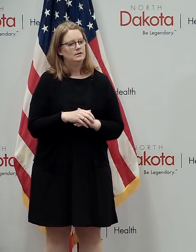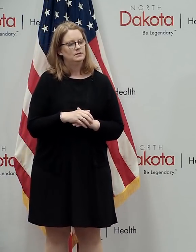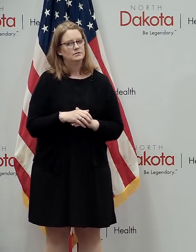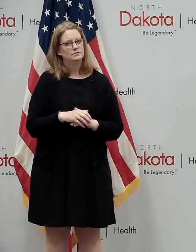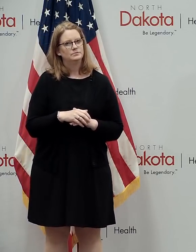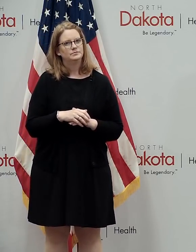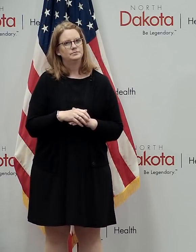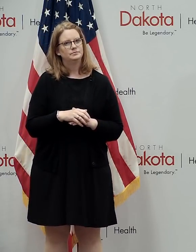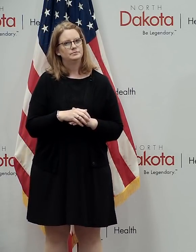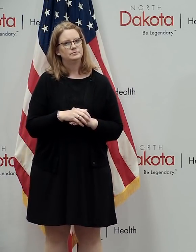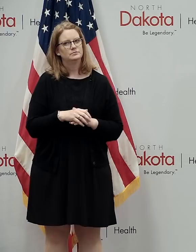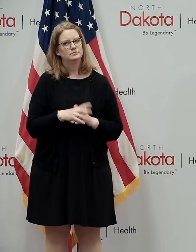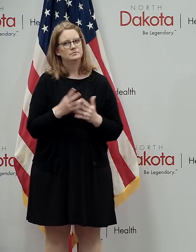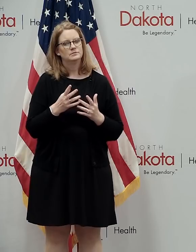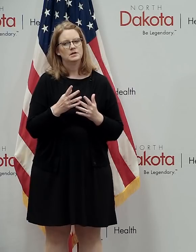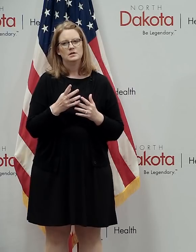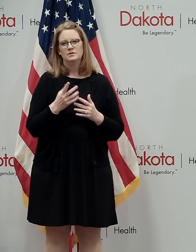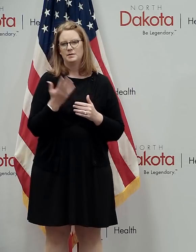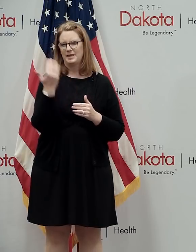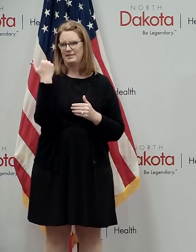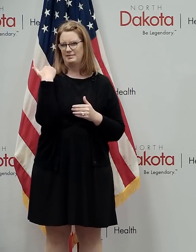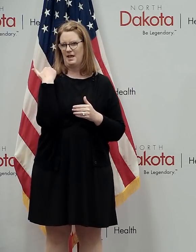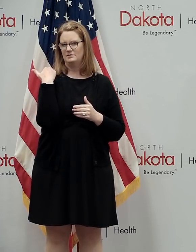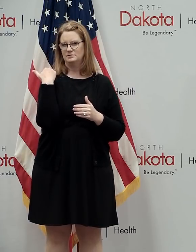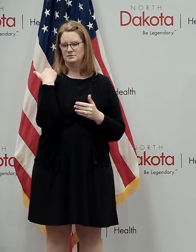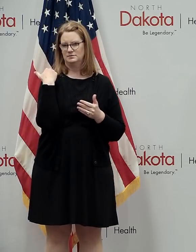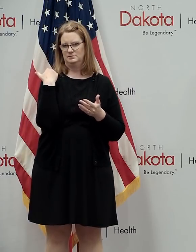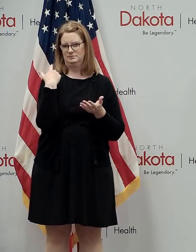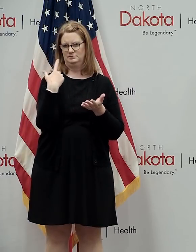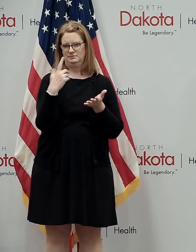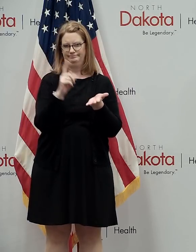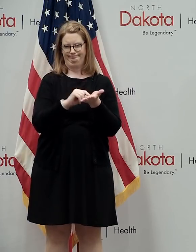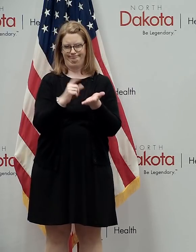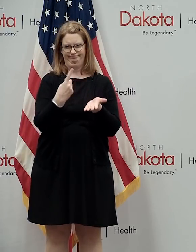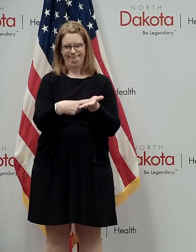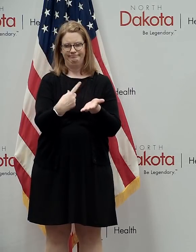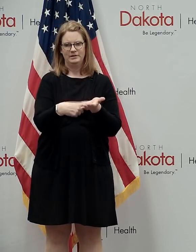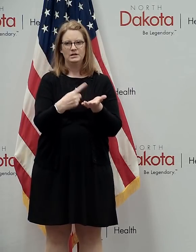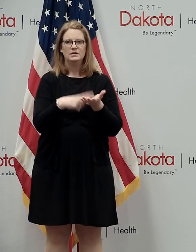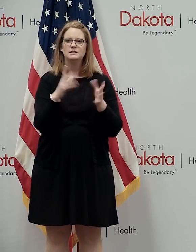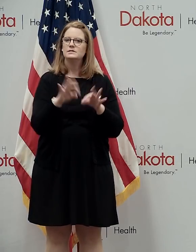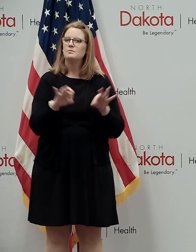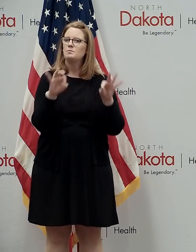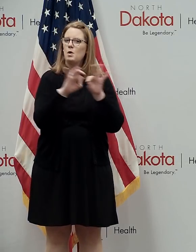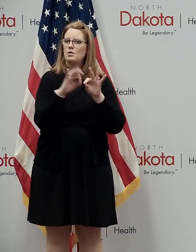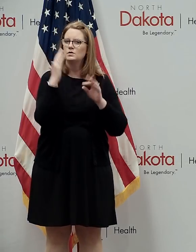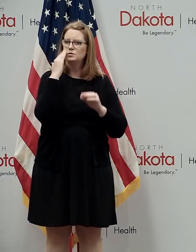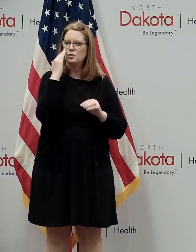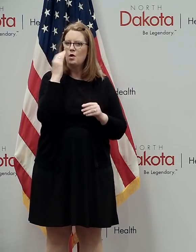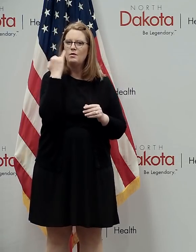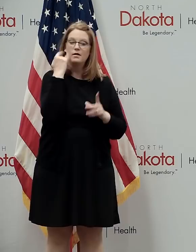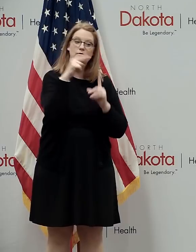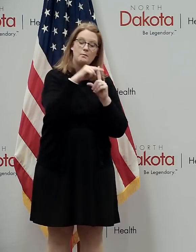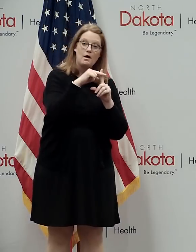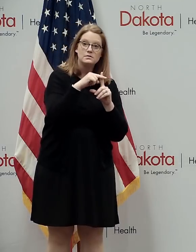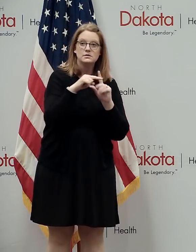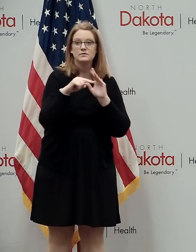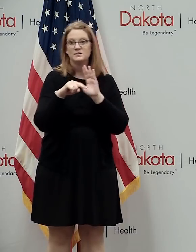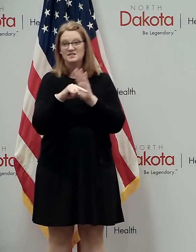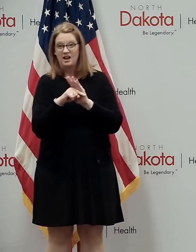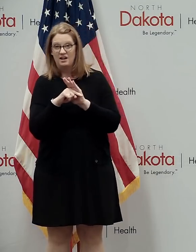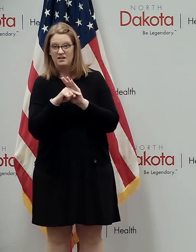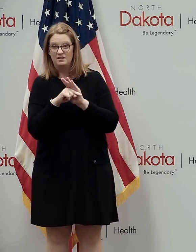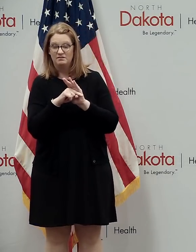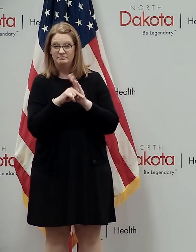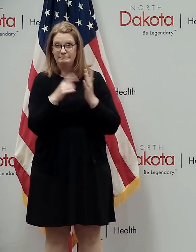During the last press conference, we talked about how important it is to know your status. I mean, to get tested before you